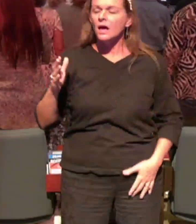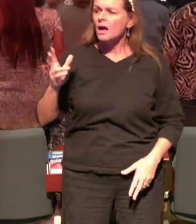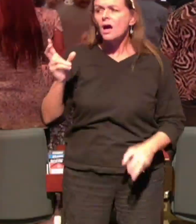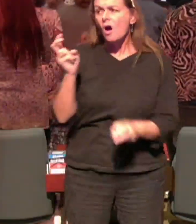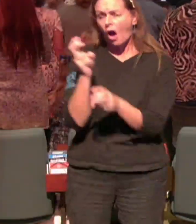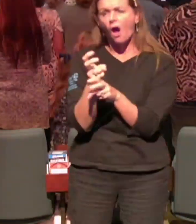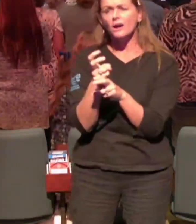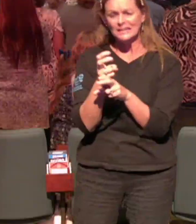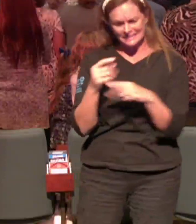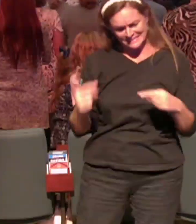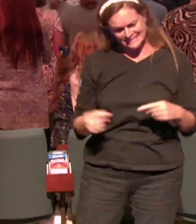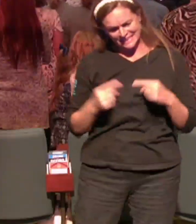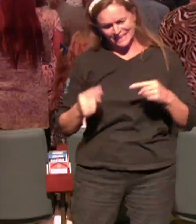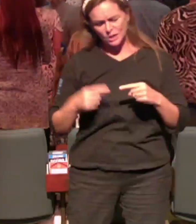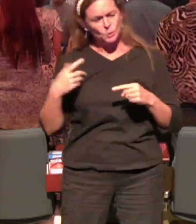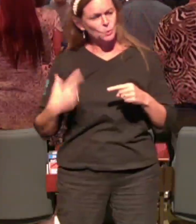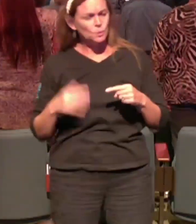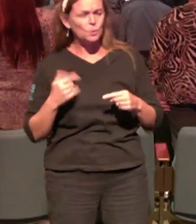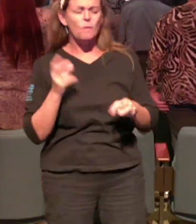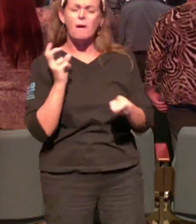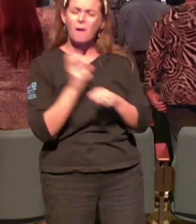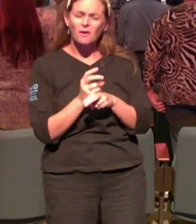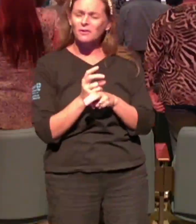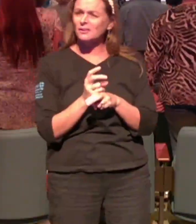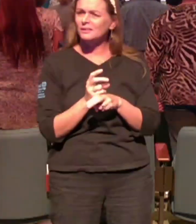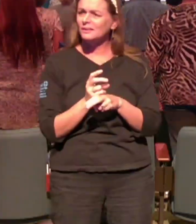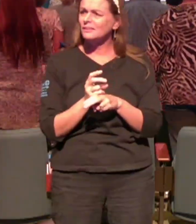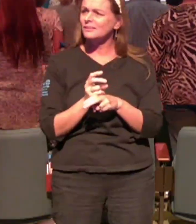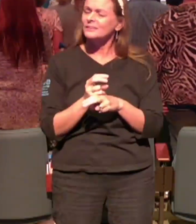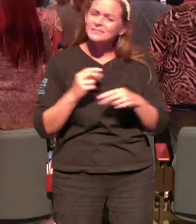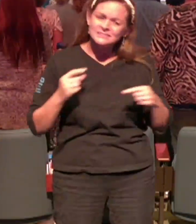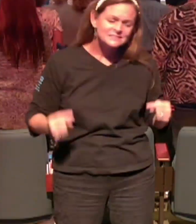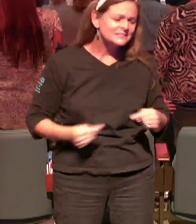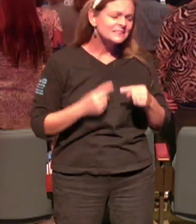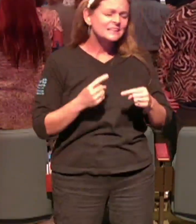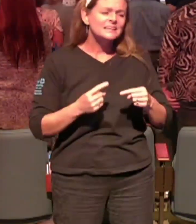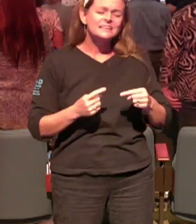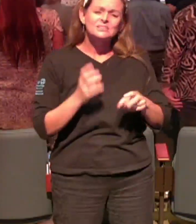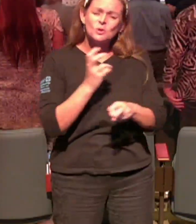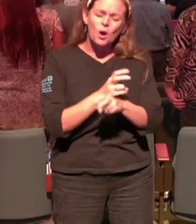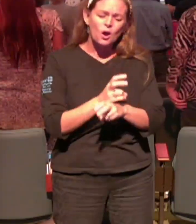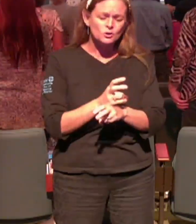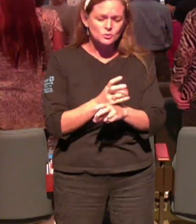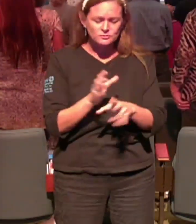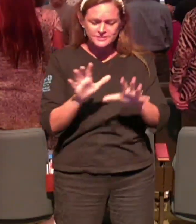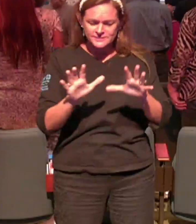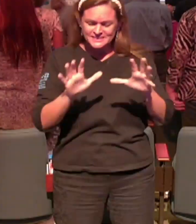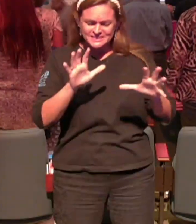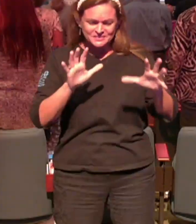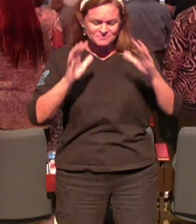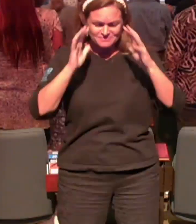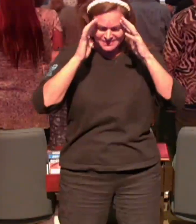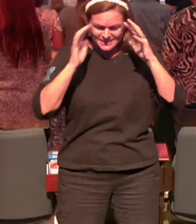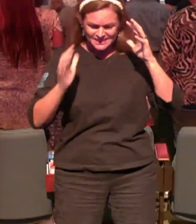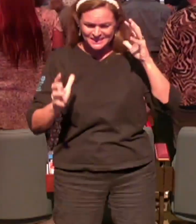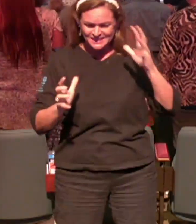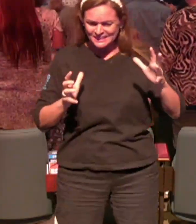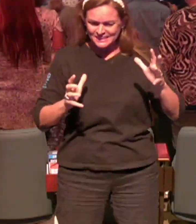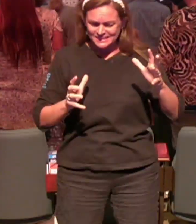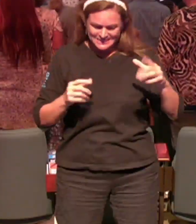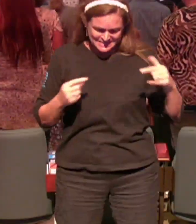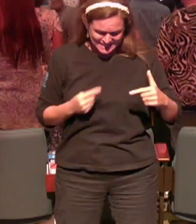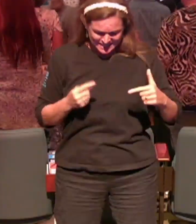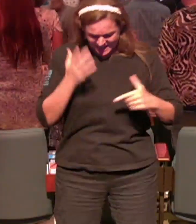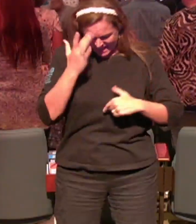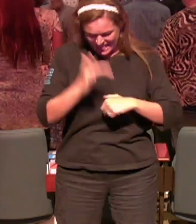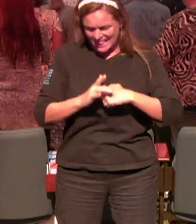to lift and you're going to see the light of God and the truth of God, and you're going to make the decision today, man, I got to walk in that truth because that truth is